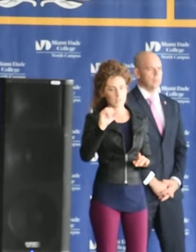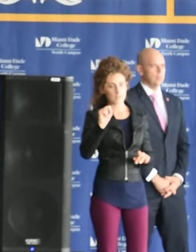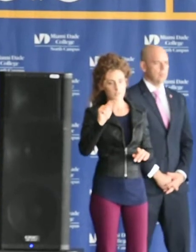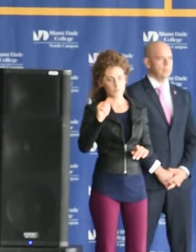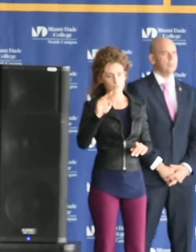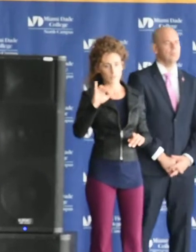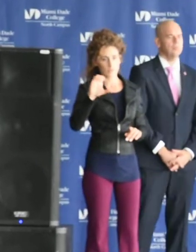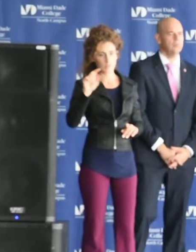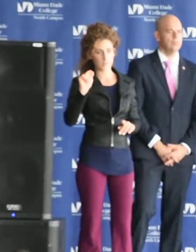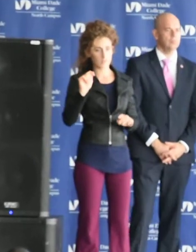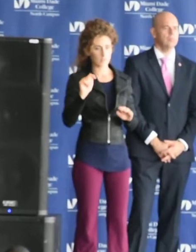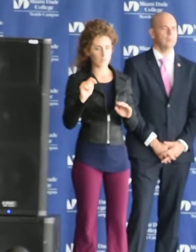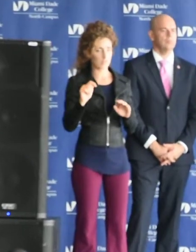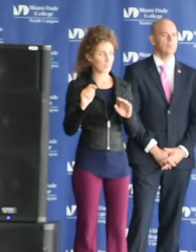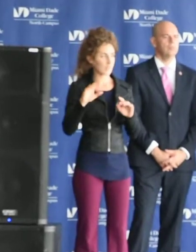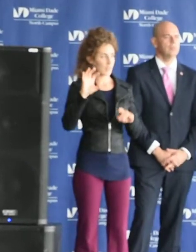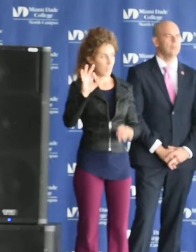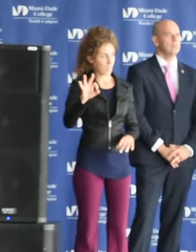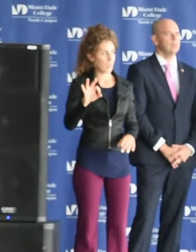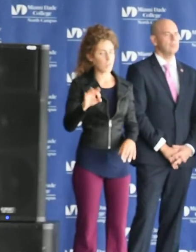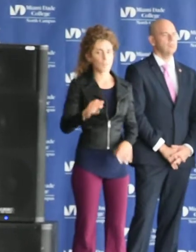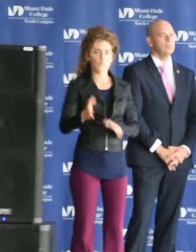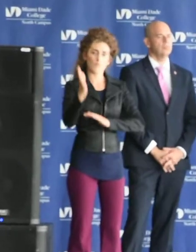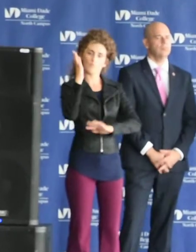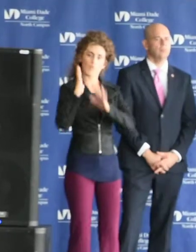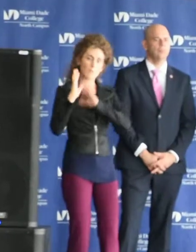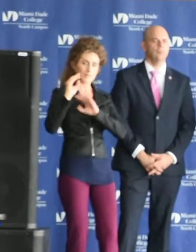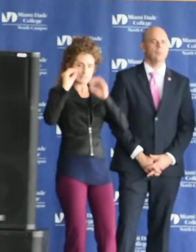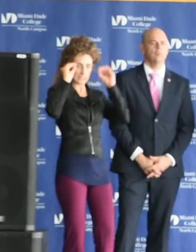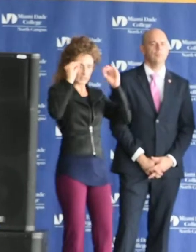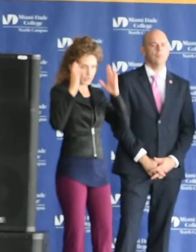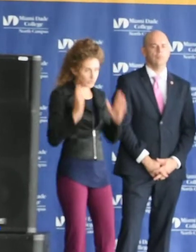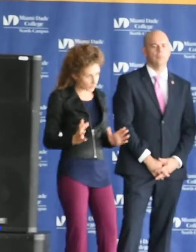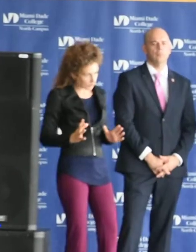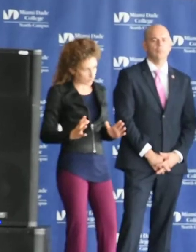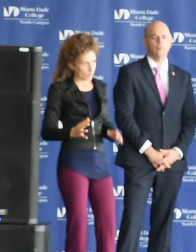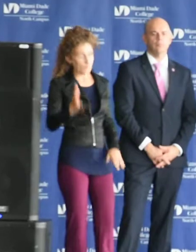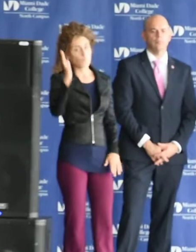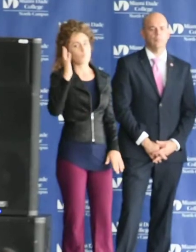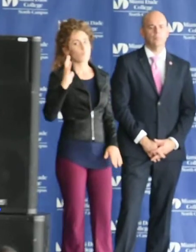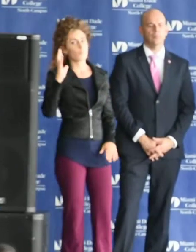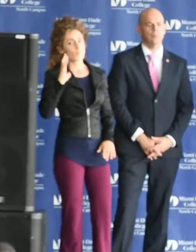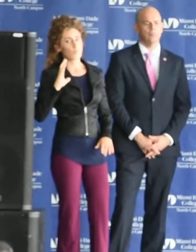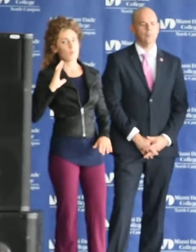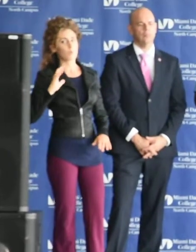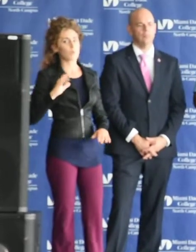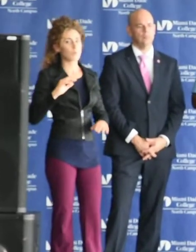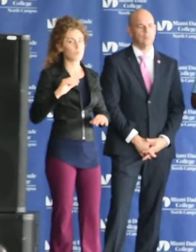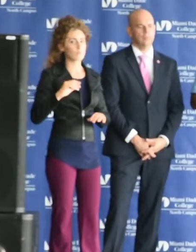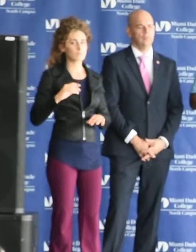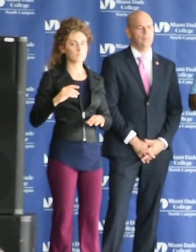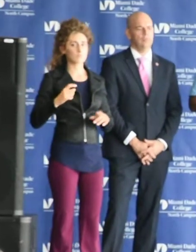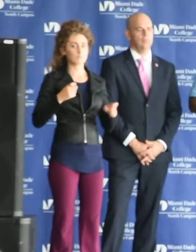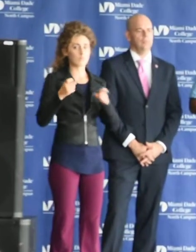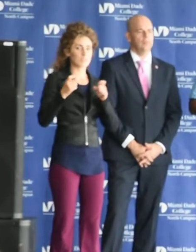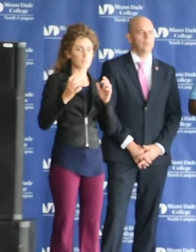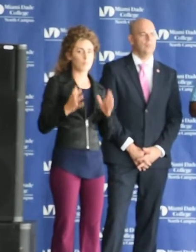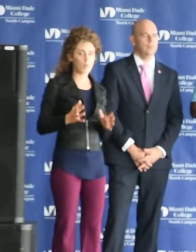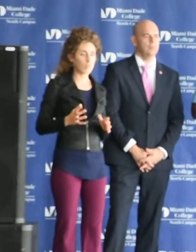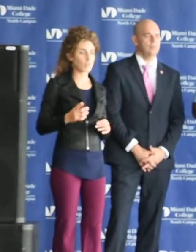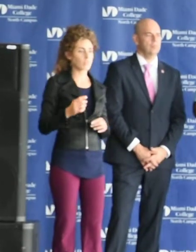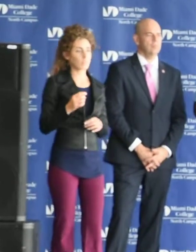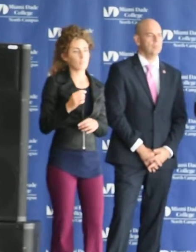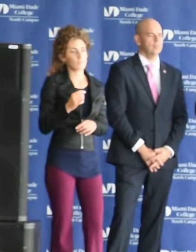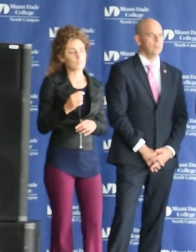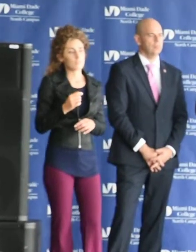She is a former teacher, a former principal, and a former state representative. Today, she